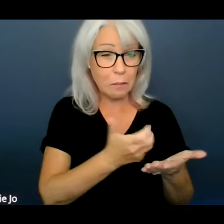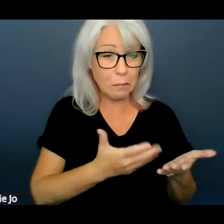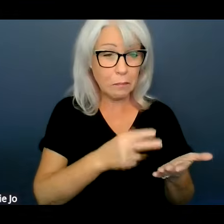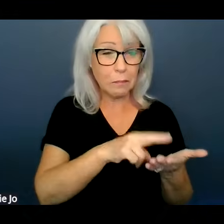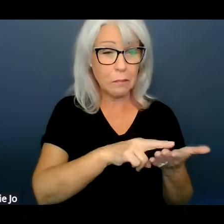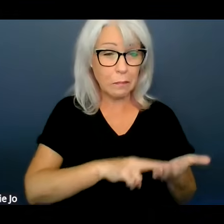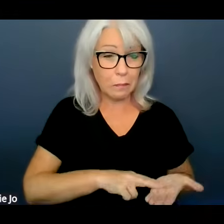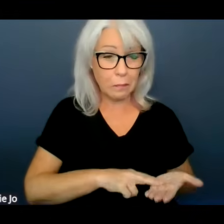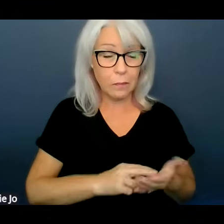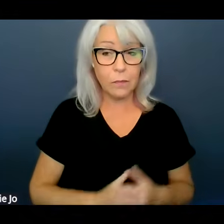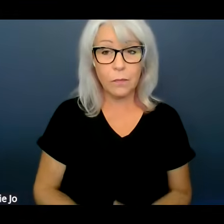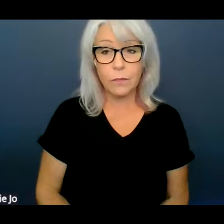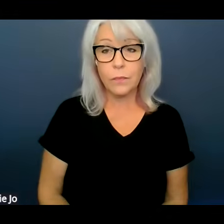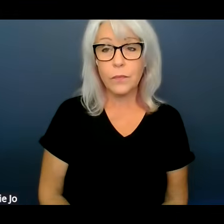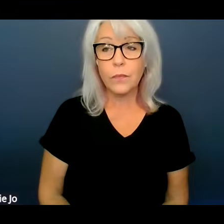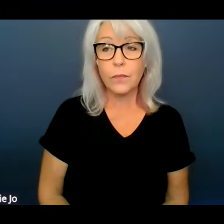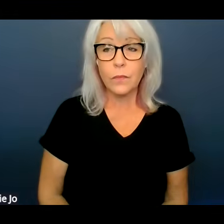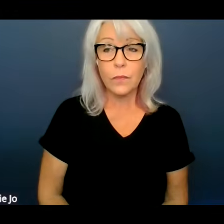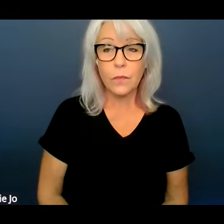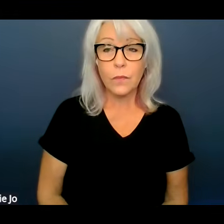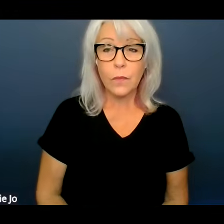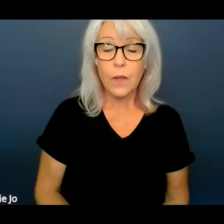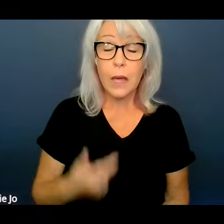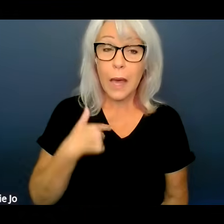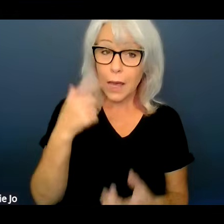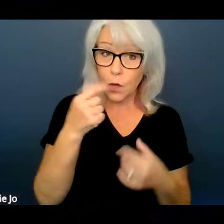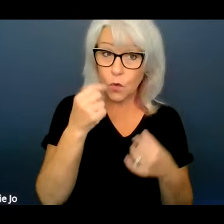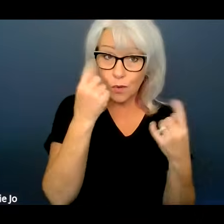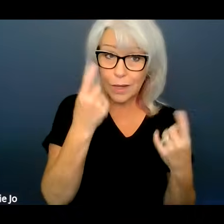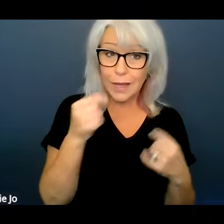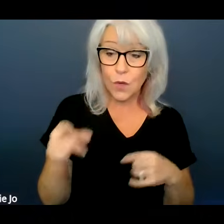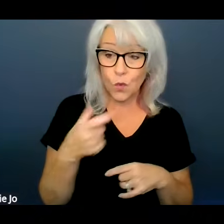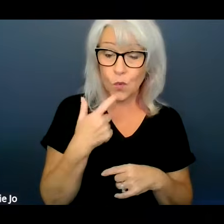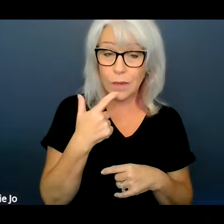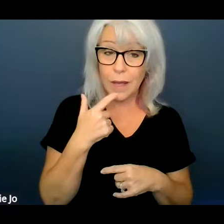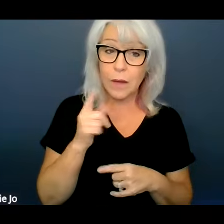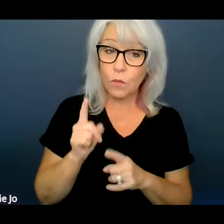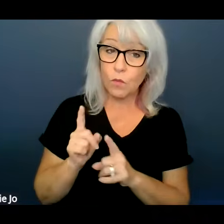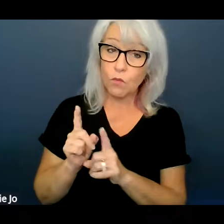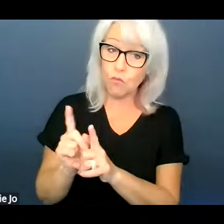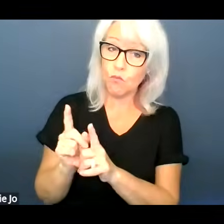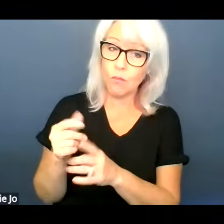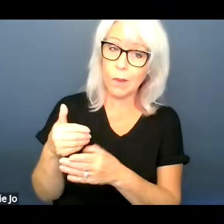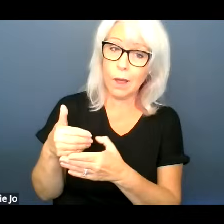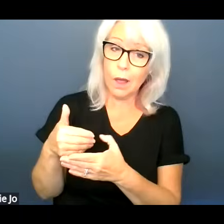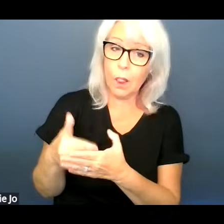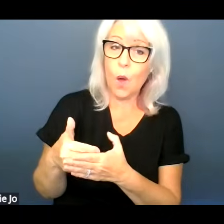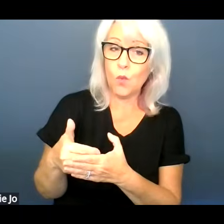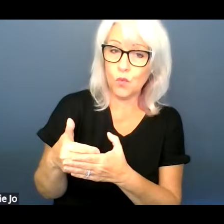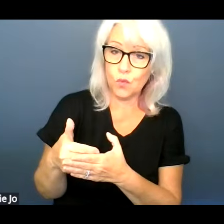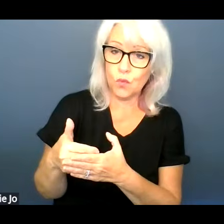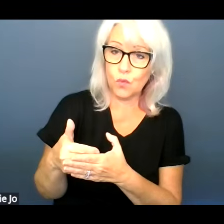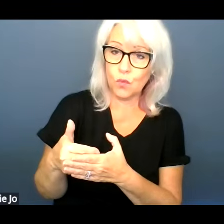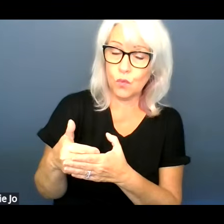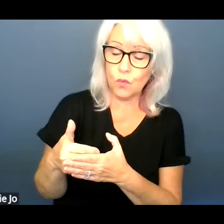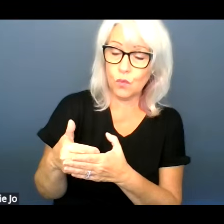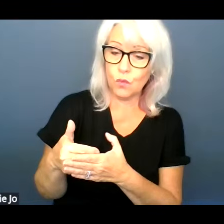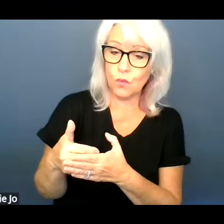And what I hear you saying is that you were close by on a couple of them. You're